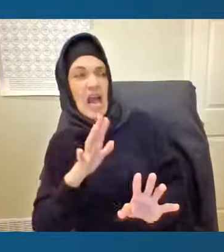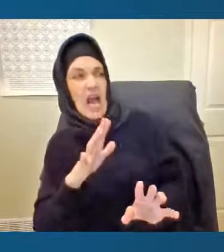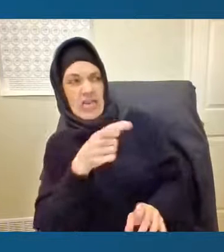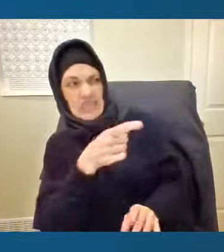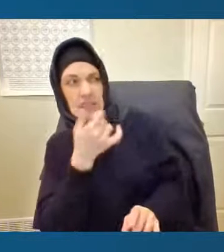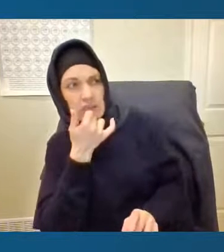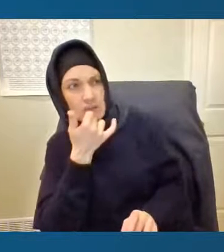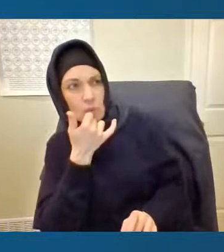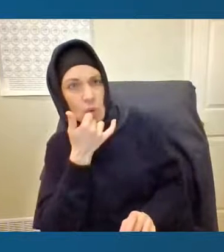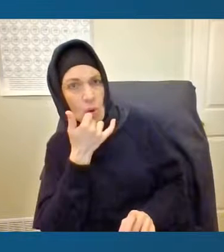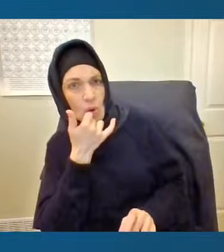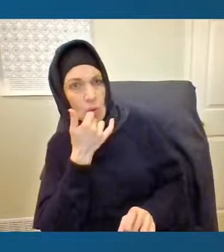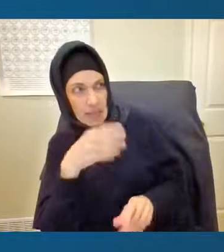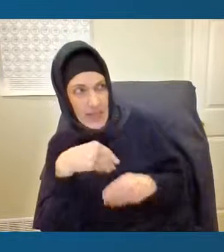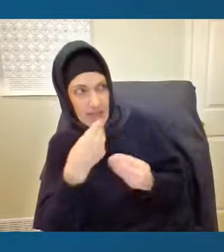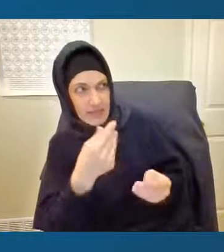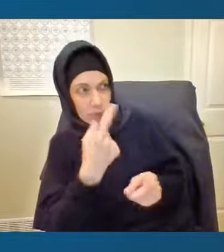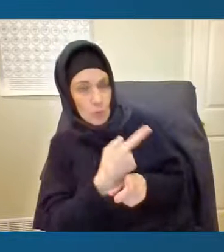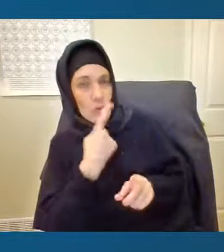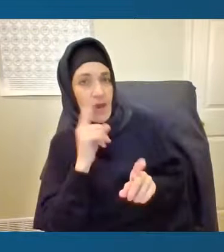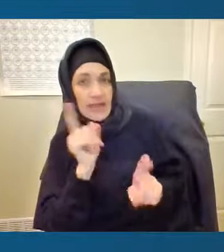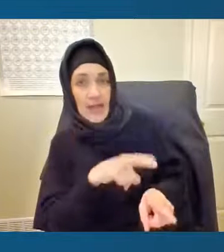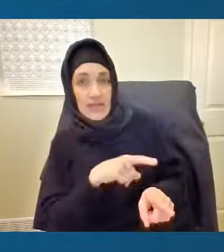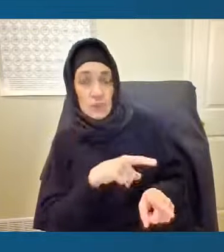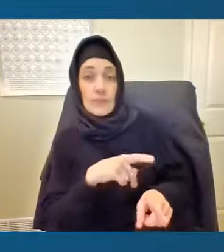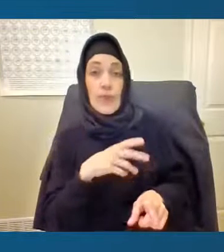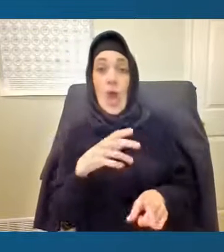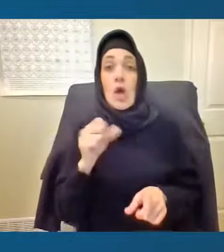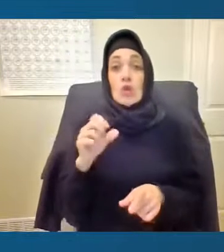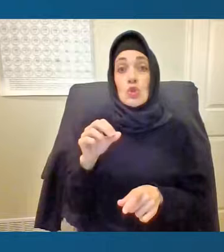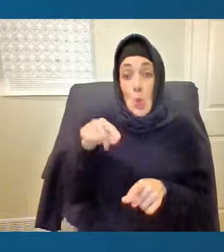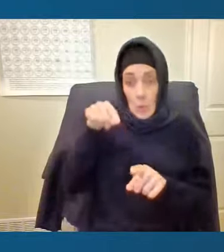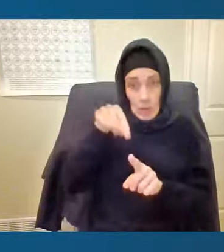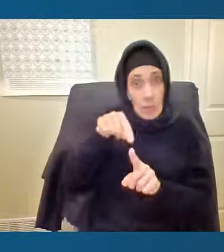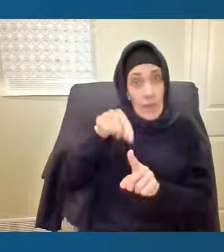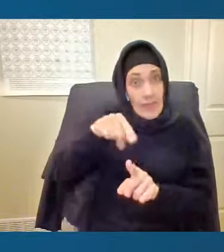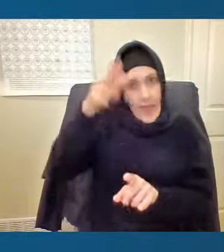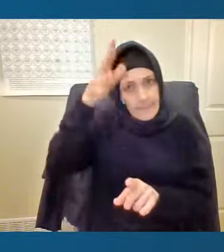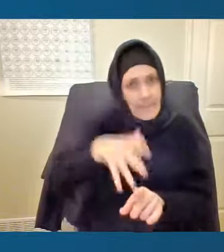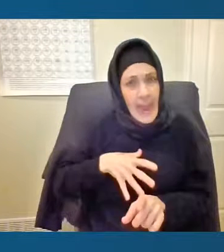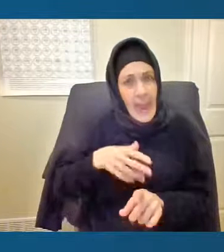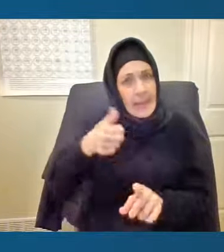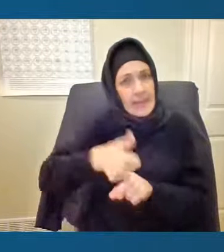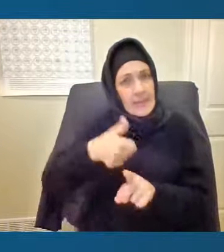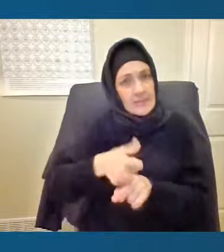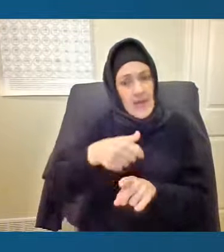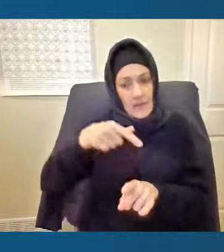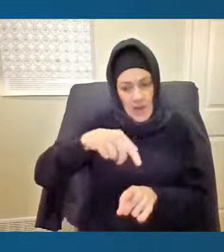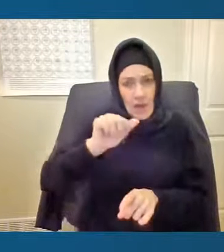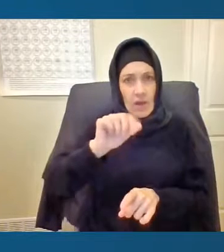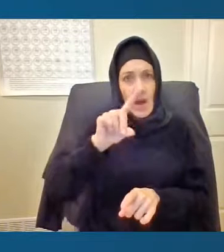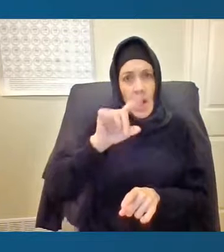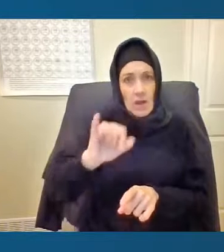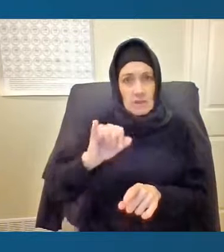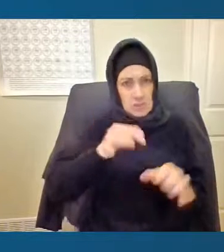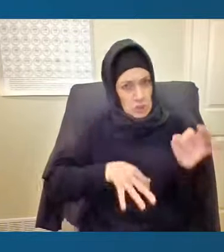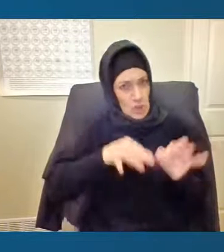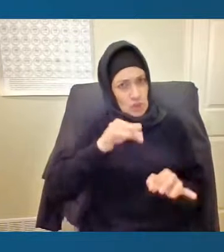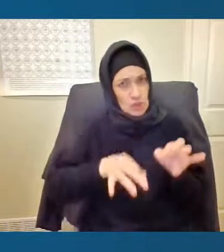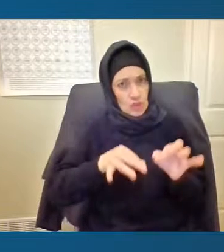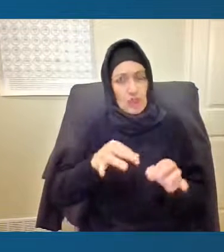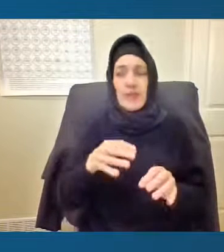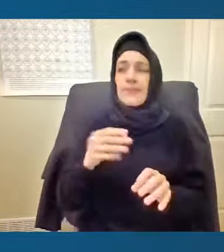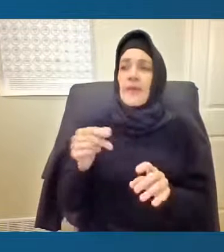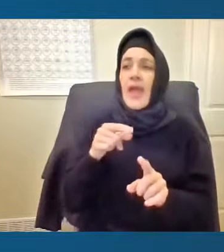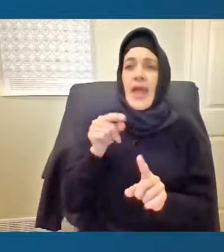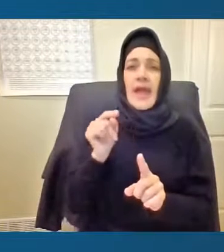answer. So the narration says, Ubaydullah, the qadi, he was a qadi at this time. He stops for a moment and he thinks,